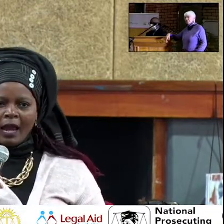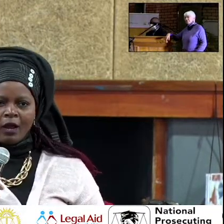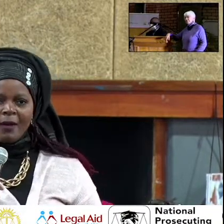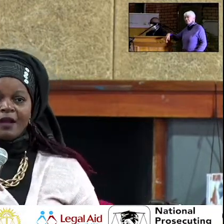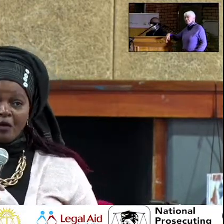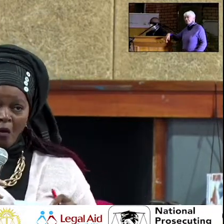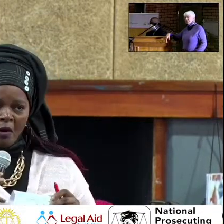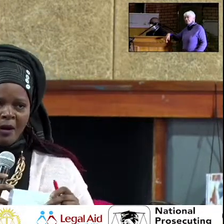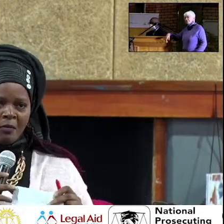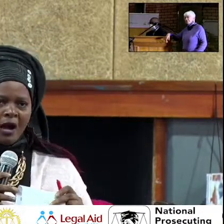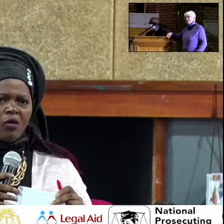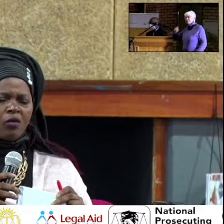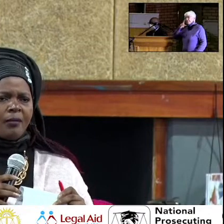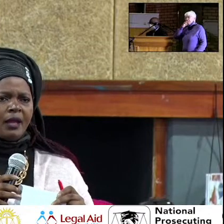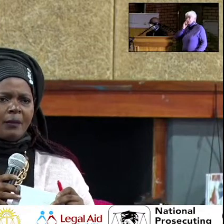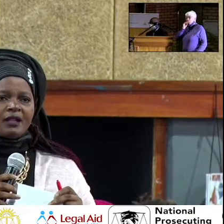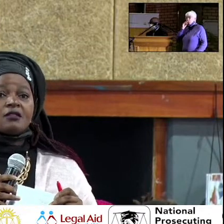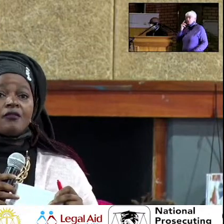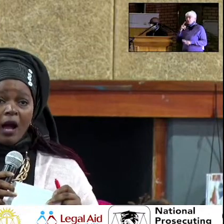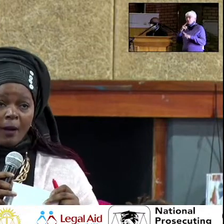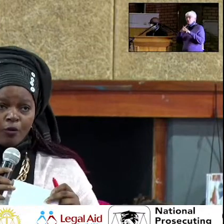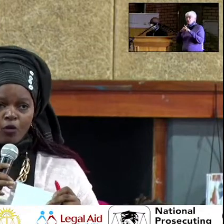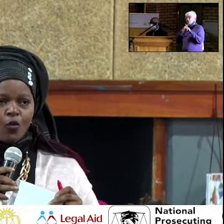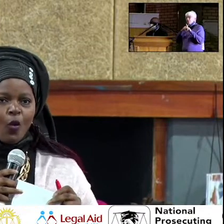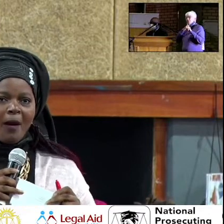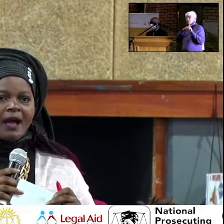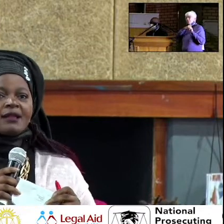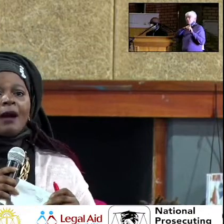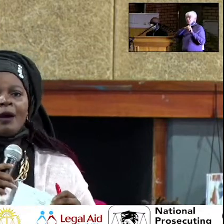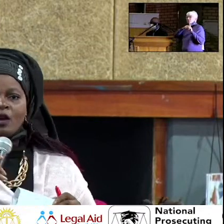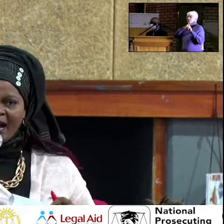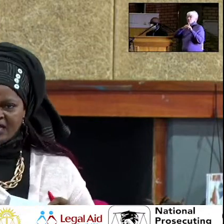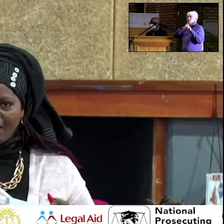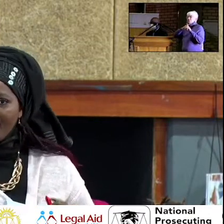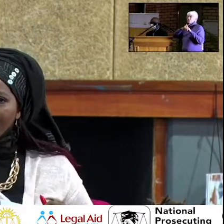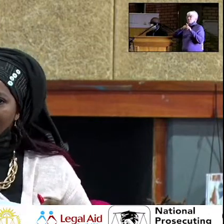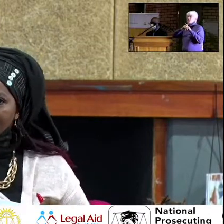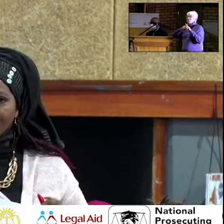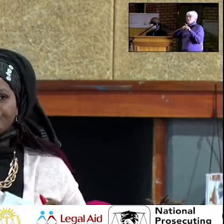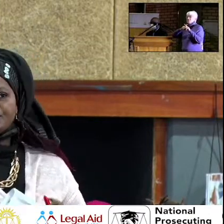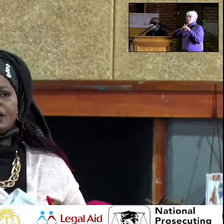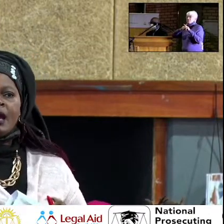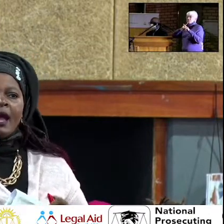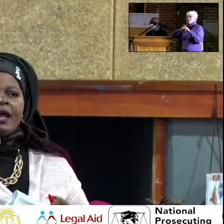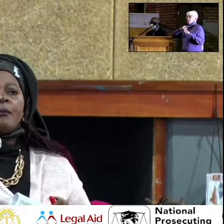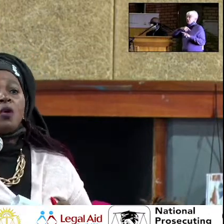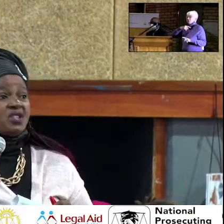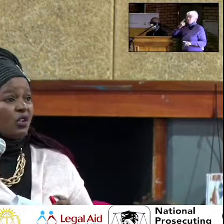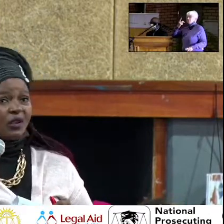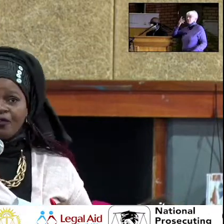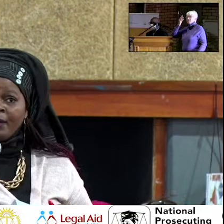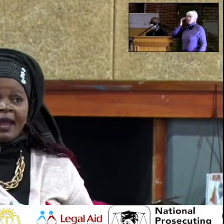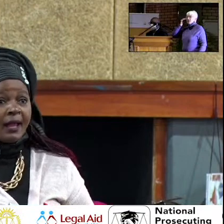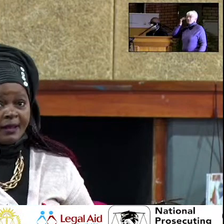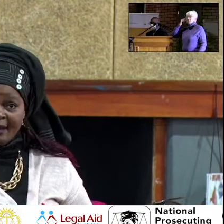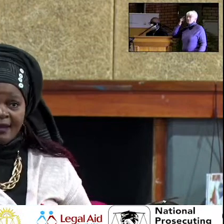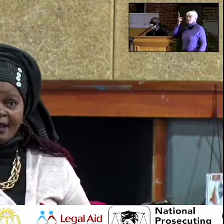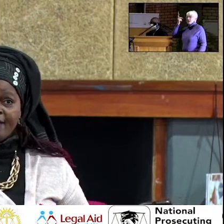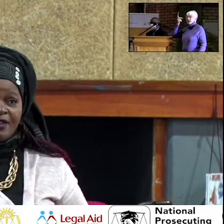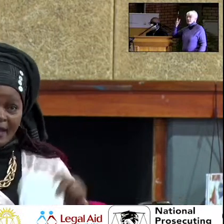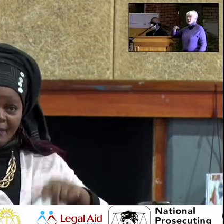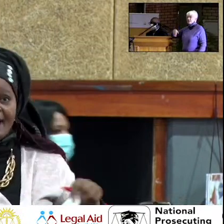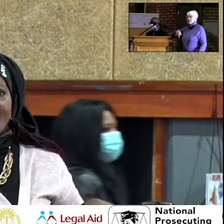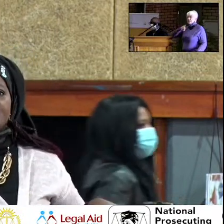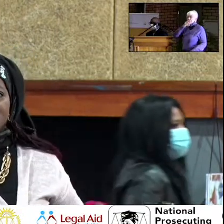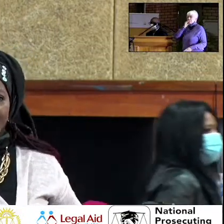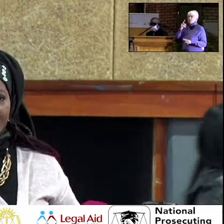Ndibulele kuqala ngoba nikhona abantu bakahulumende bathi siva kabuhlungu ngoba singabantu abatsha balapha eDelft. Most yethu asifumenanga nethenda